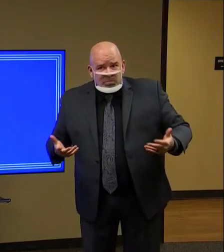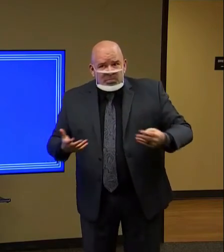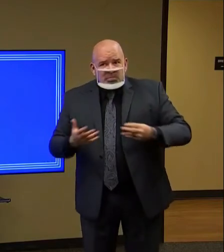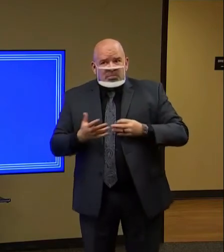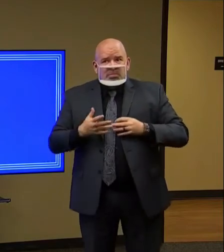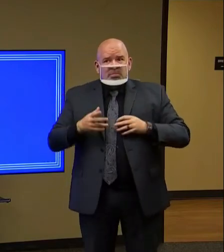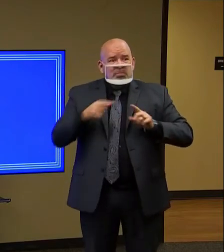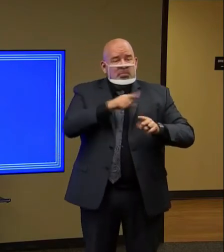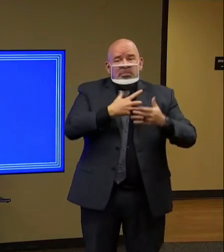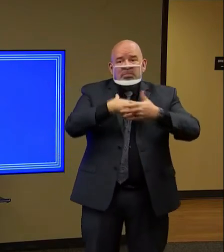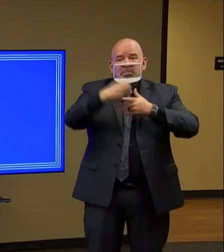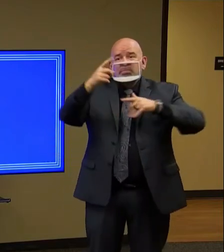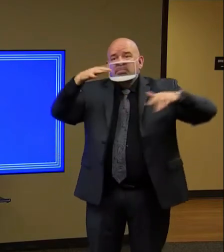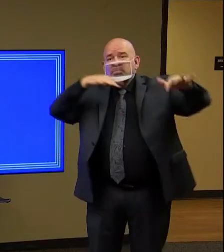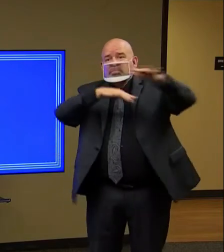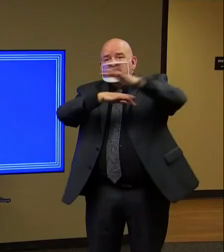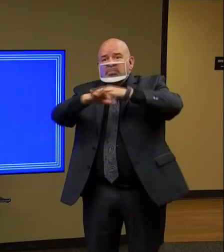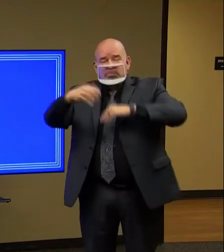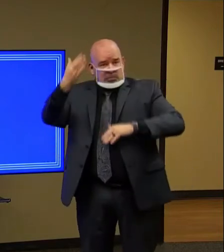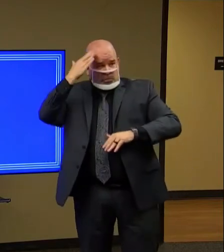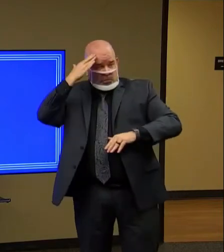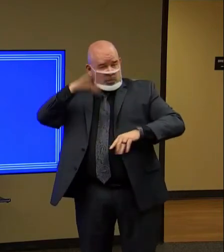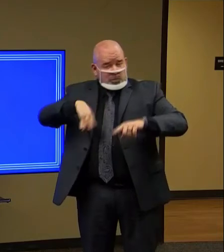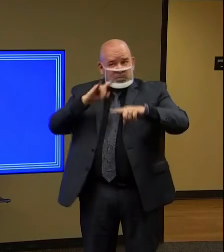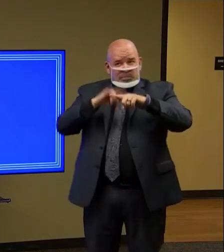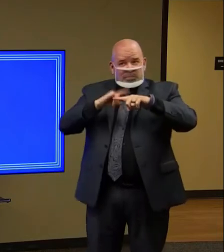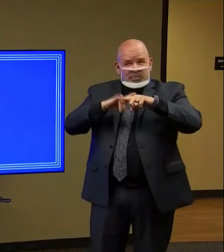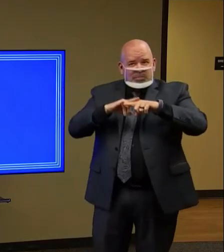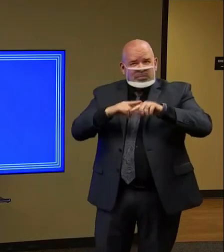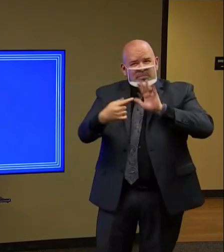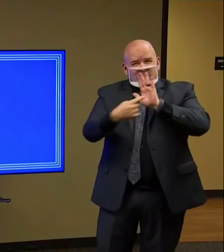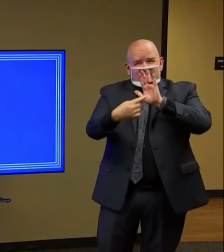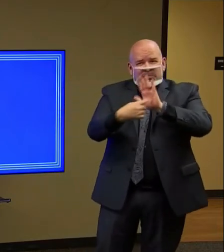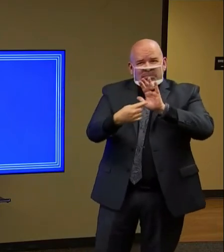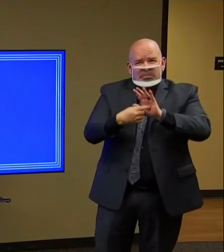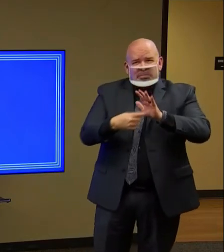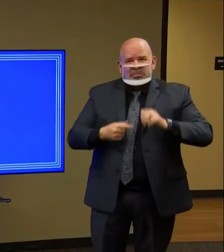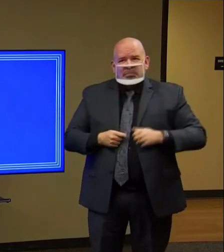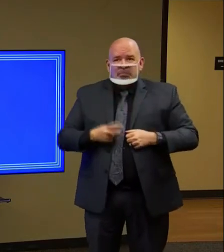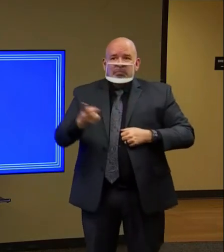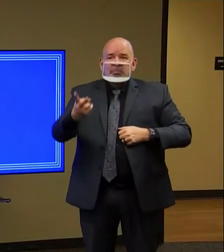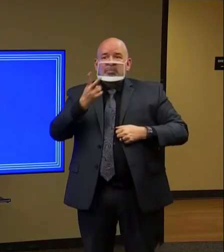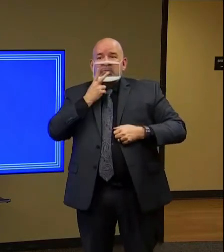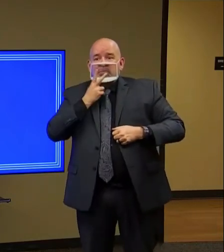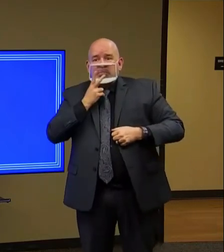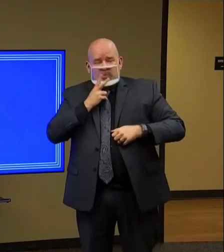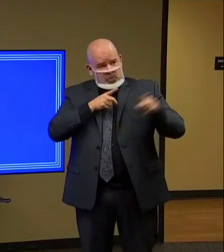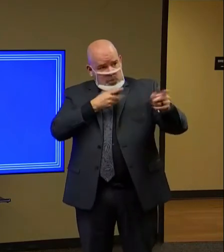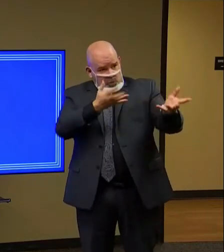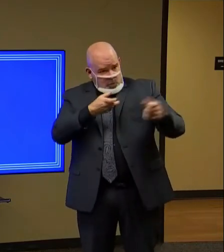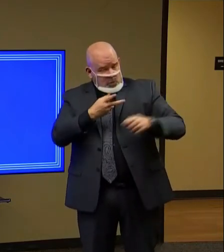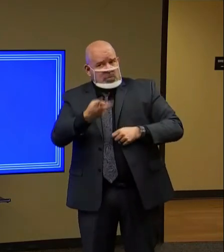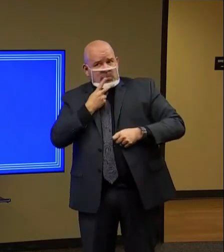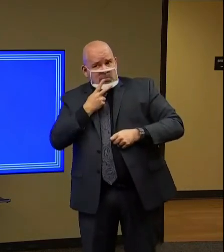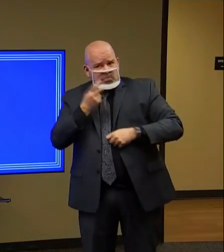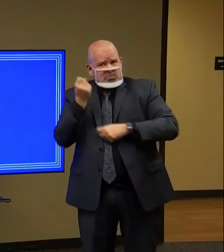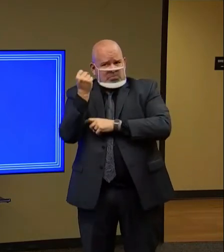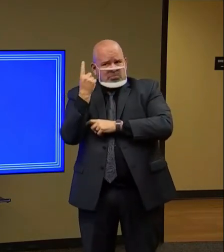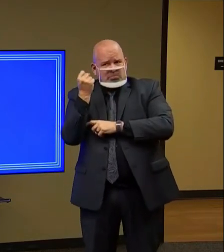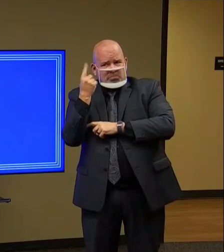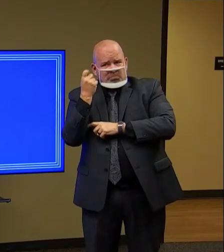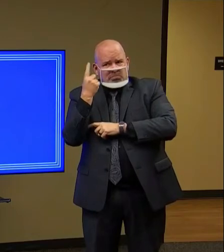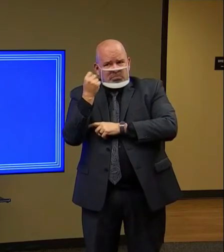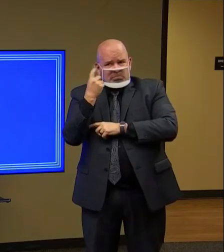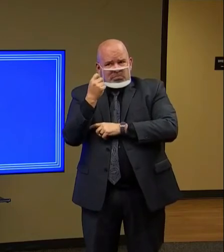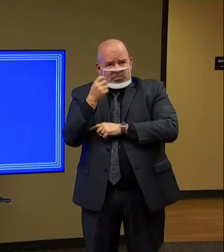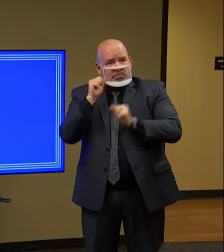smoke cigarettes. But that right does not overcome the right of other people to not have your